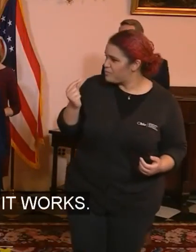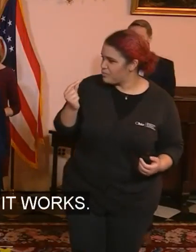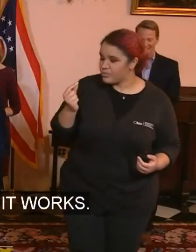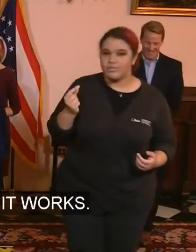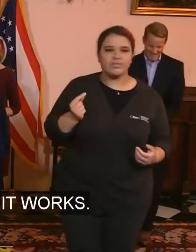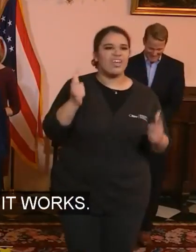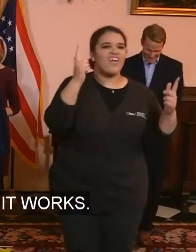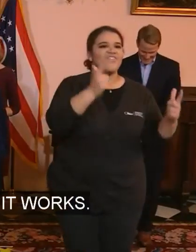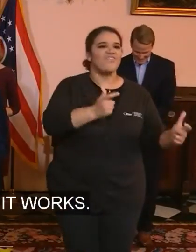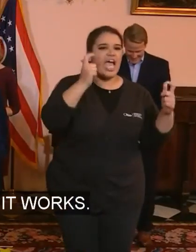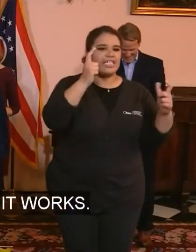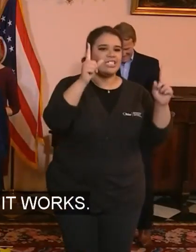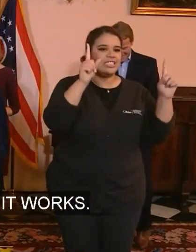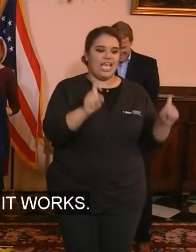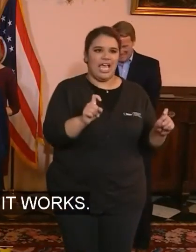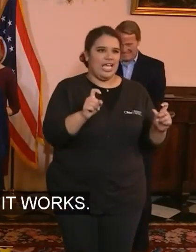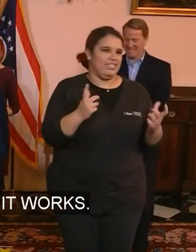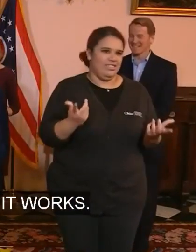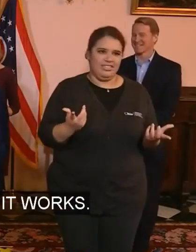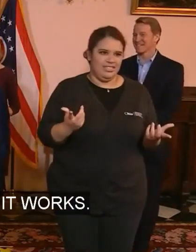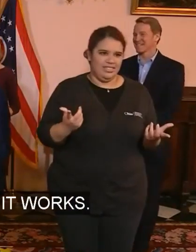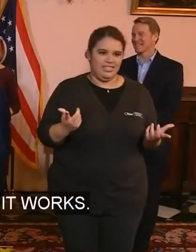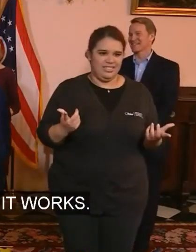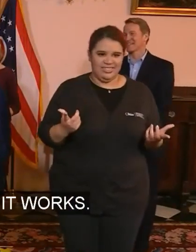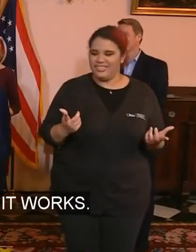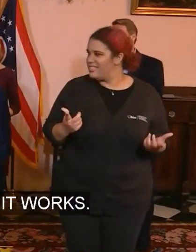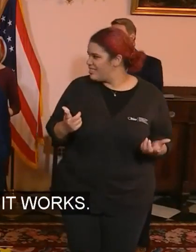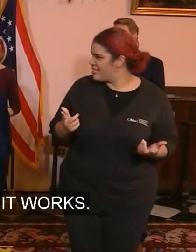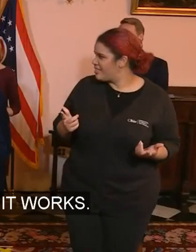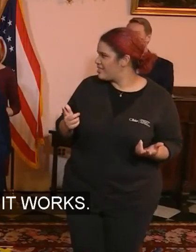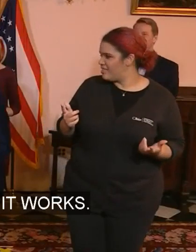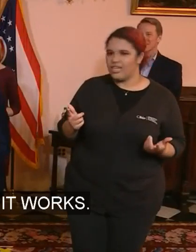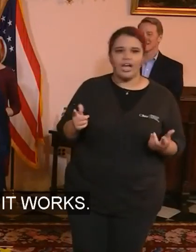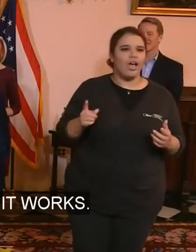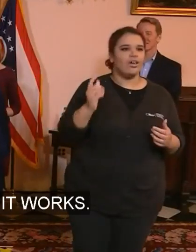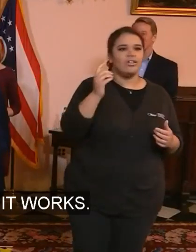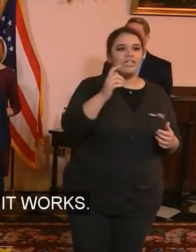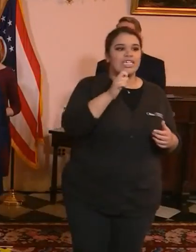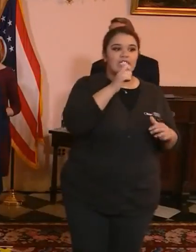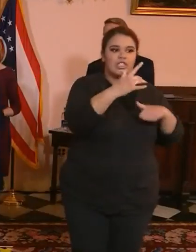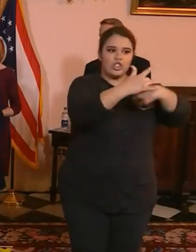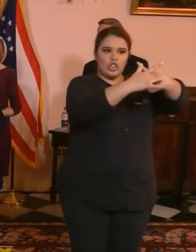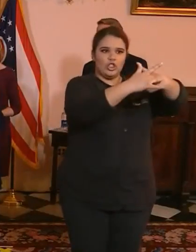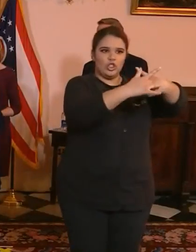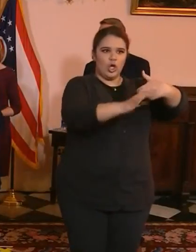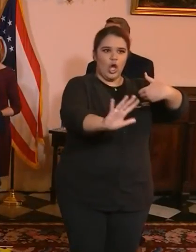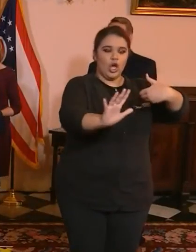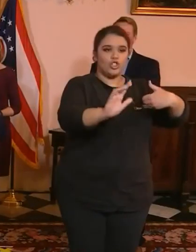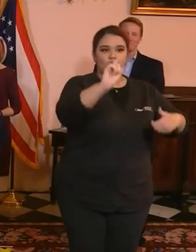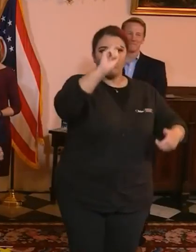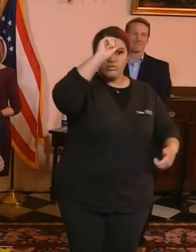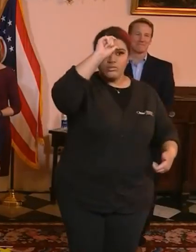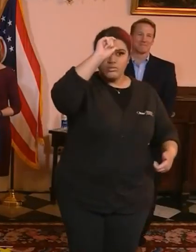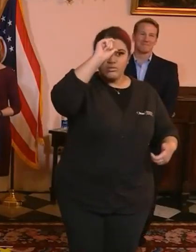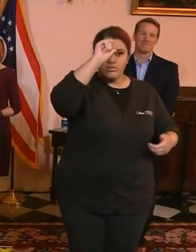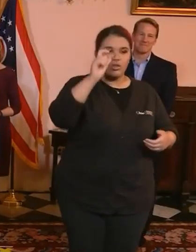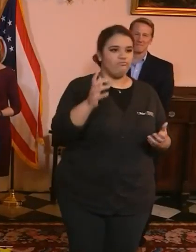to do quick read. It's the quickest way we can do Doesn't a have to touch, temperature right? of multiple, no touch. No touch. Multiple Close, people. boom.